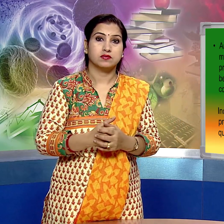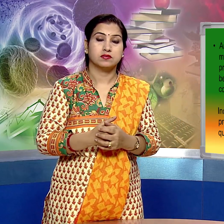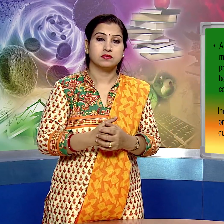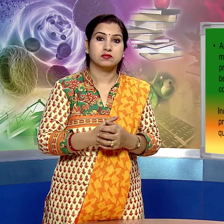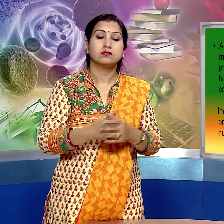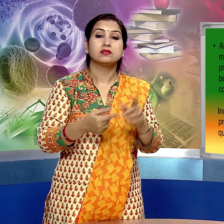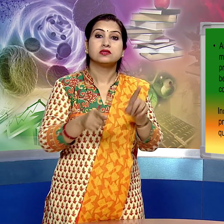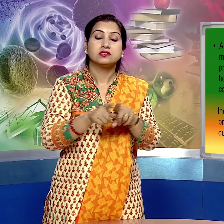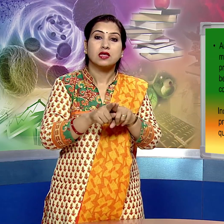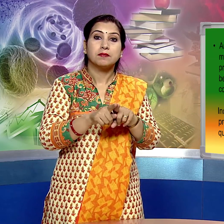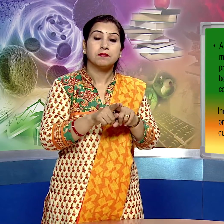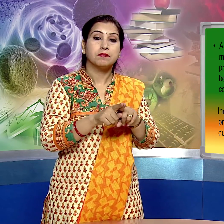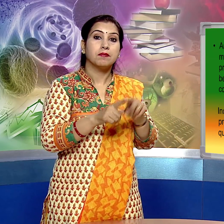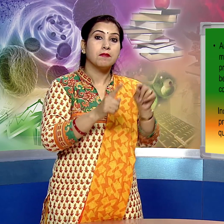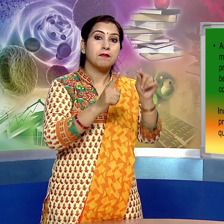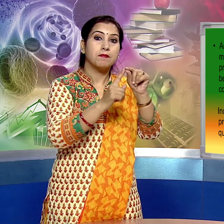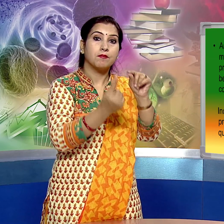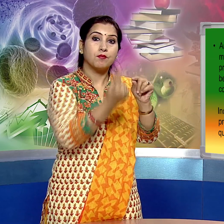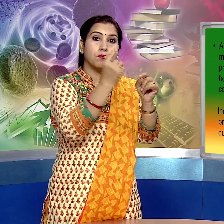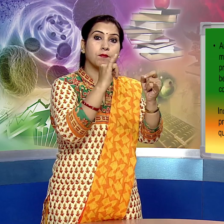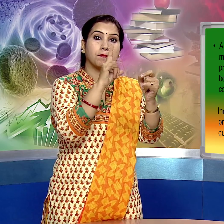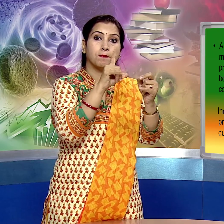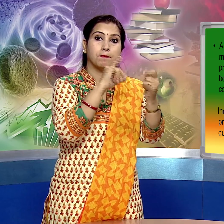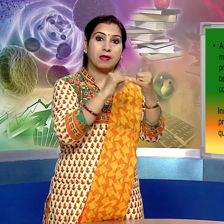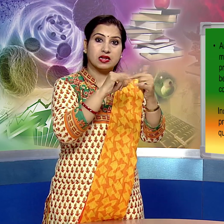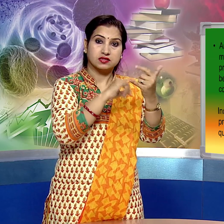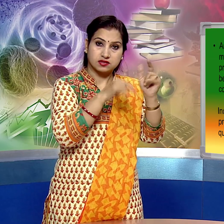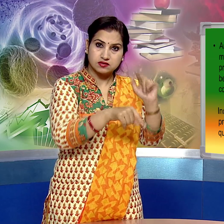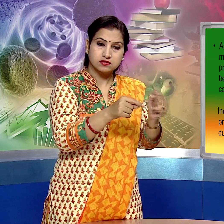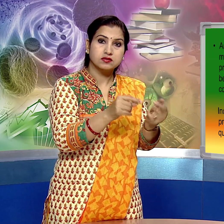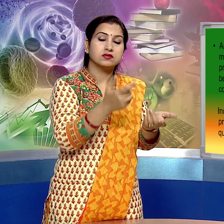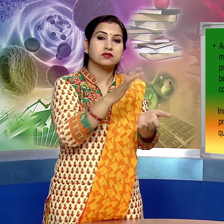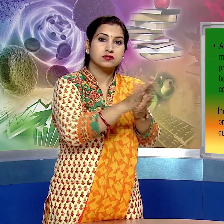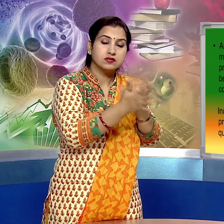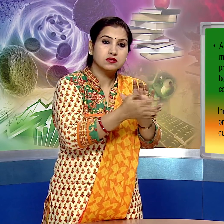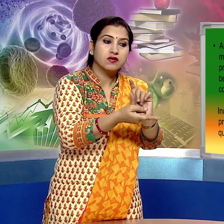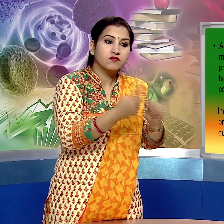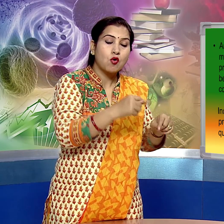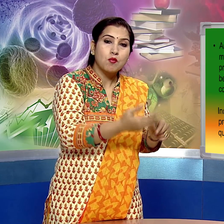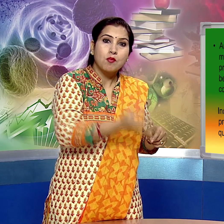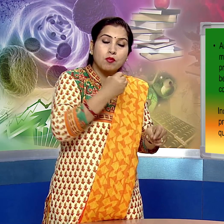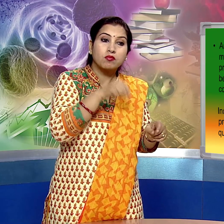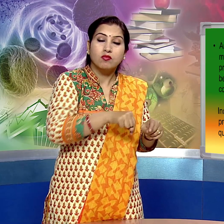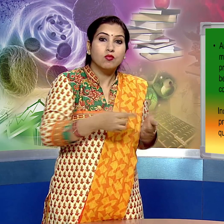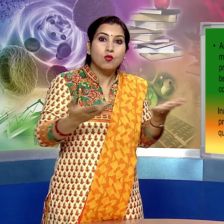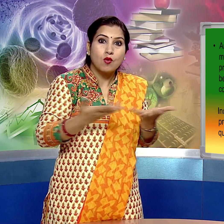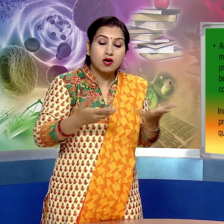like protein from pulses, cereals, etc. This is because proteins from